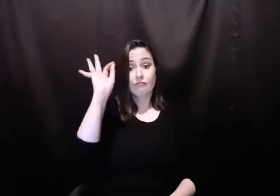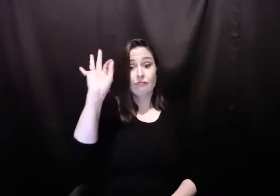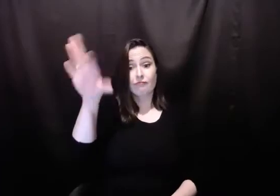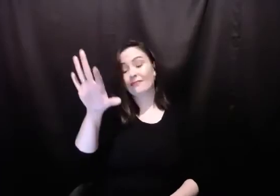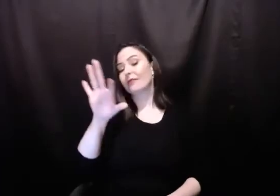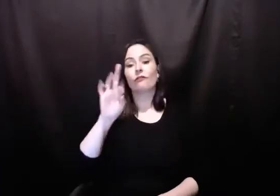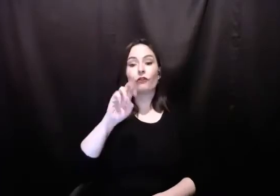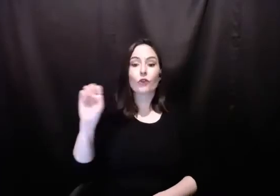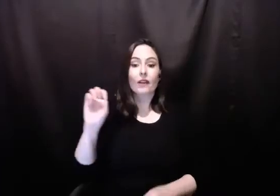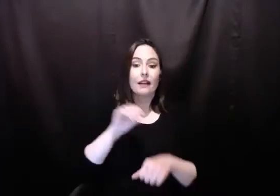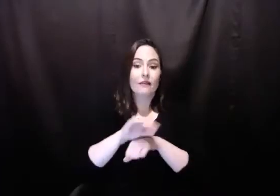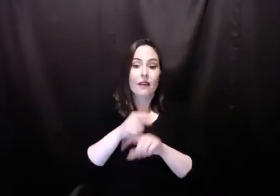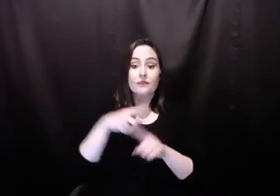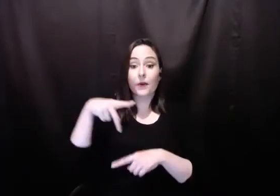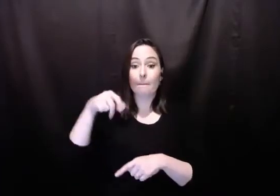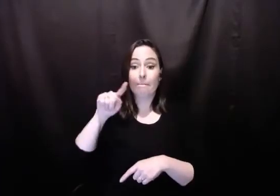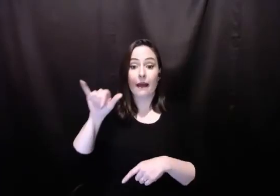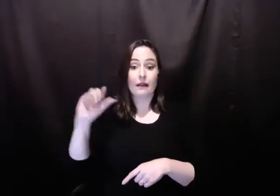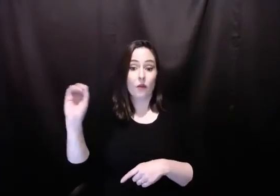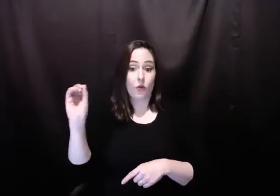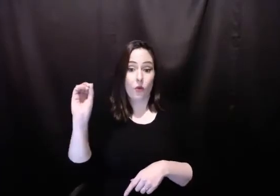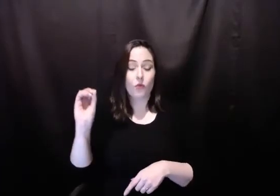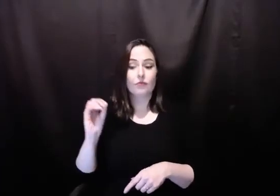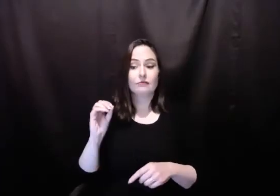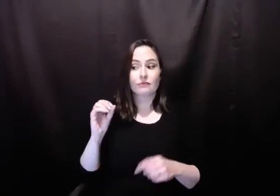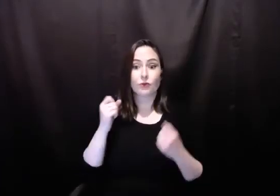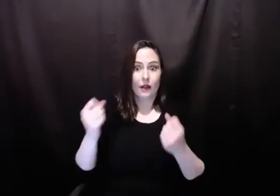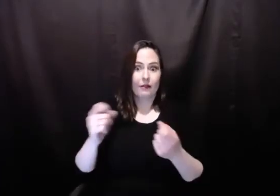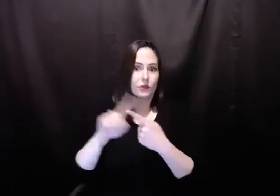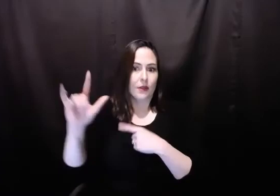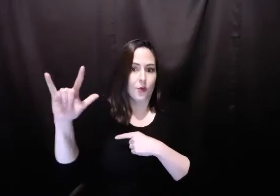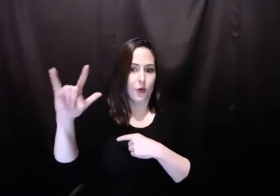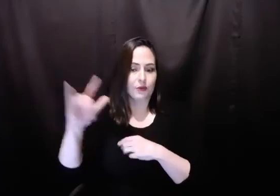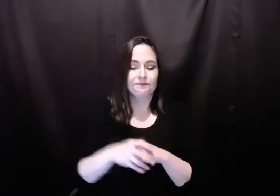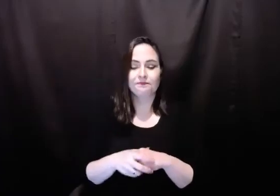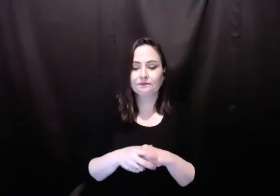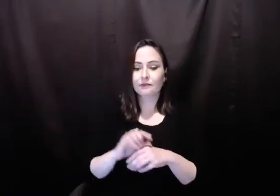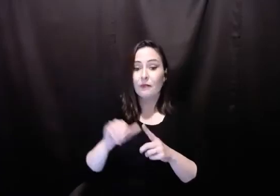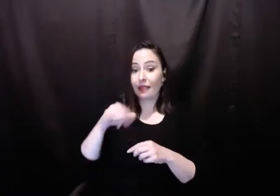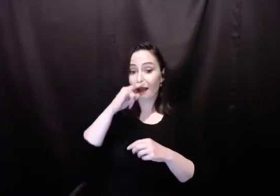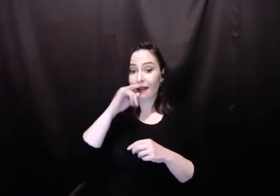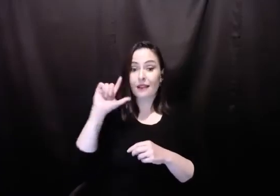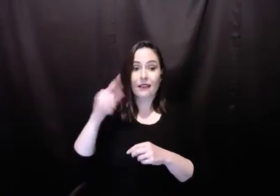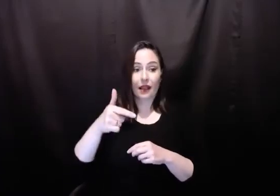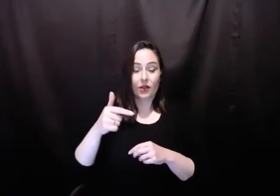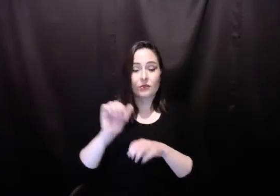was being sent away, and I was concerned. So I called her, and God love her if she didn't research places out